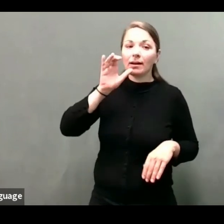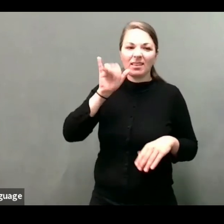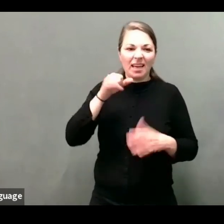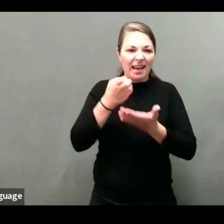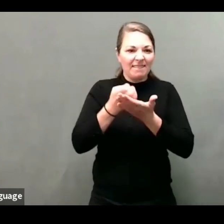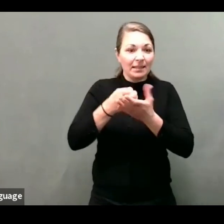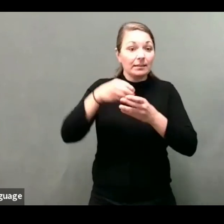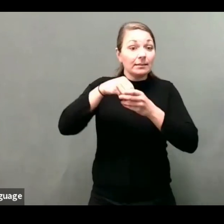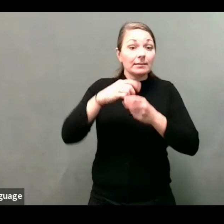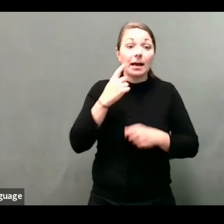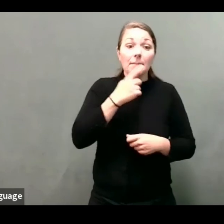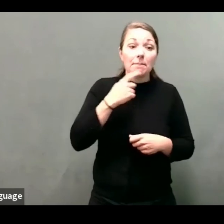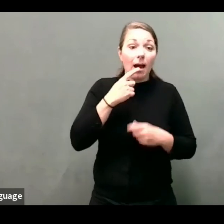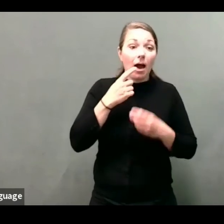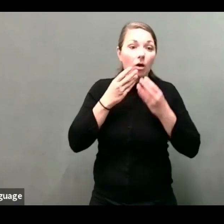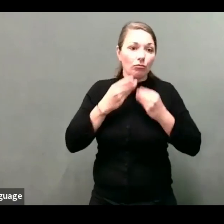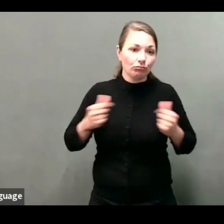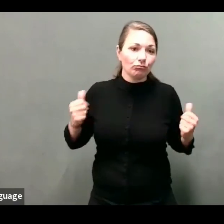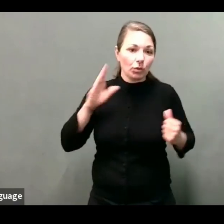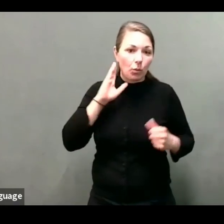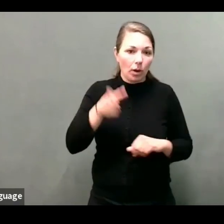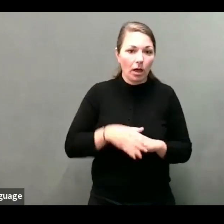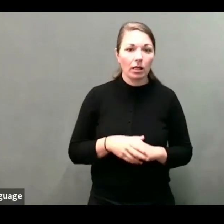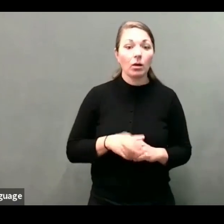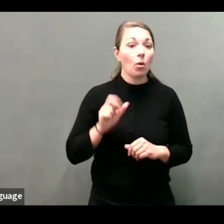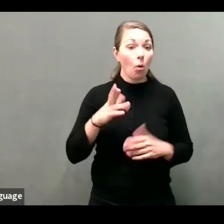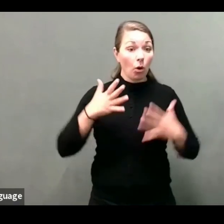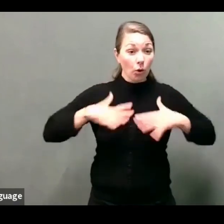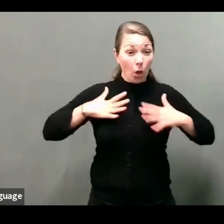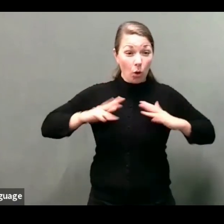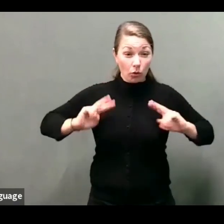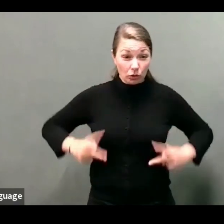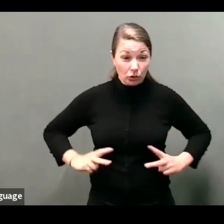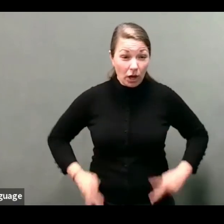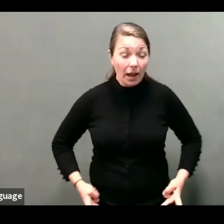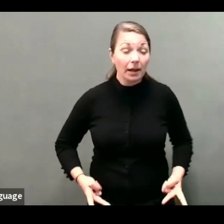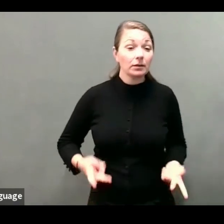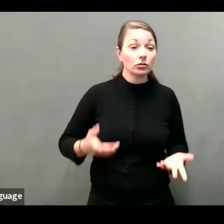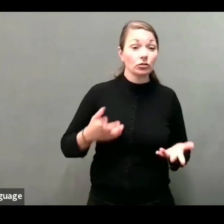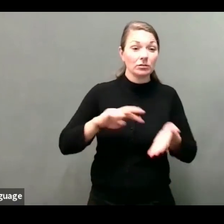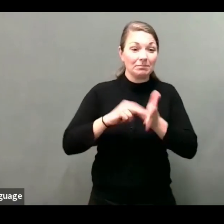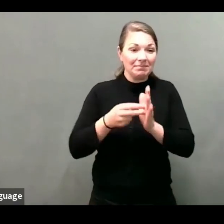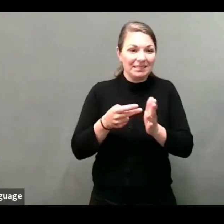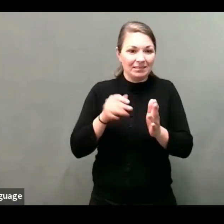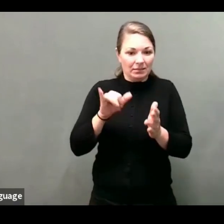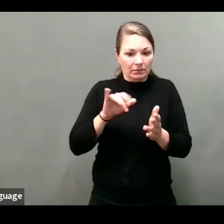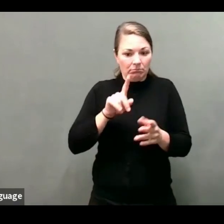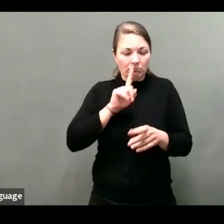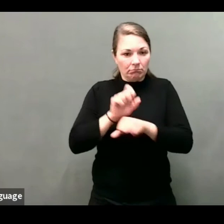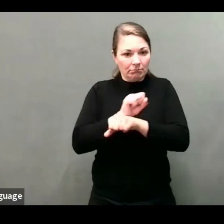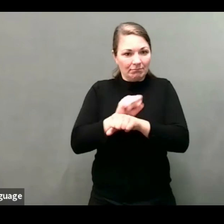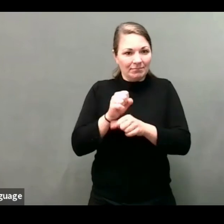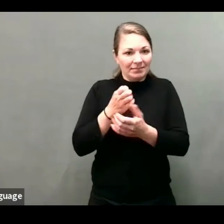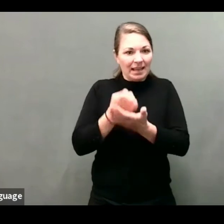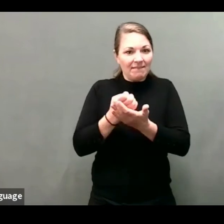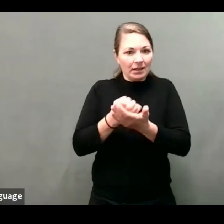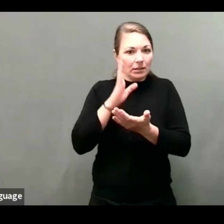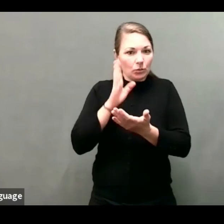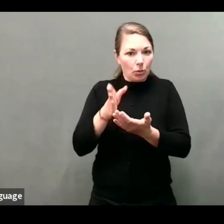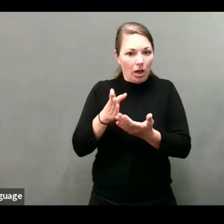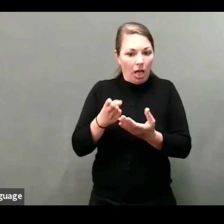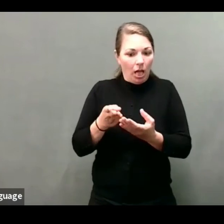clothes may remove physical evidence that's on the body because it may fall off or be rubbed off in process of changing